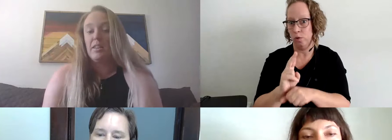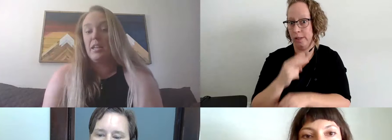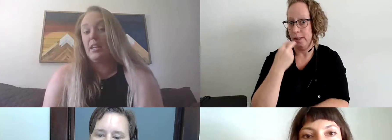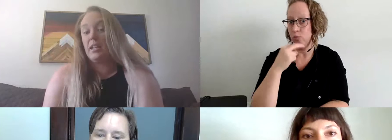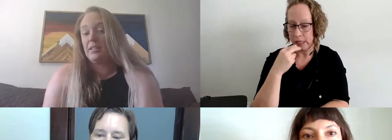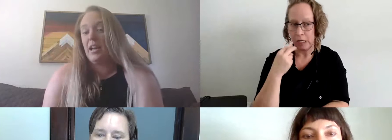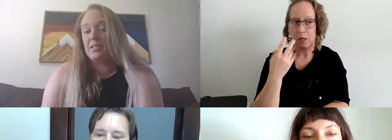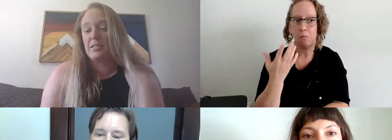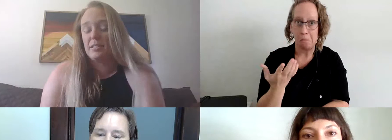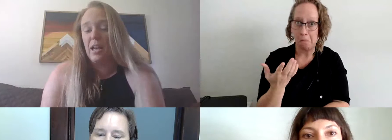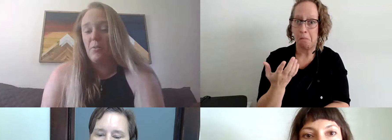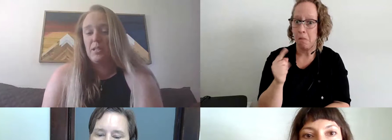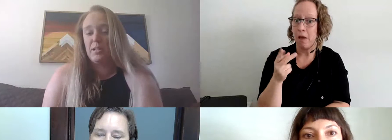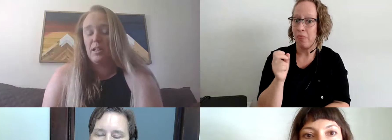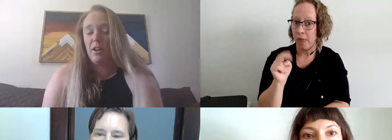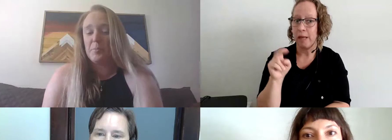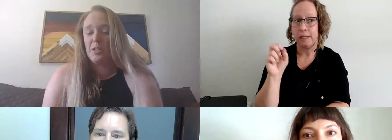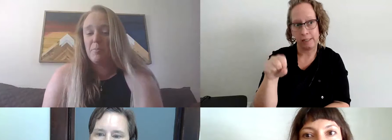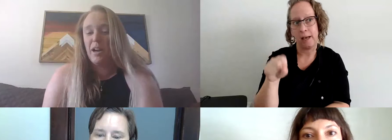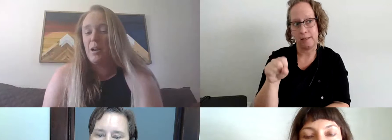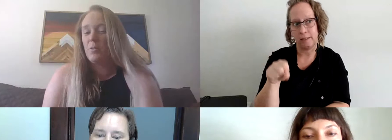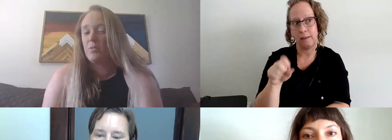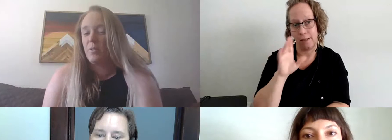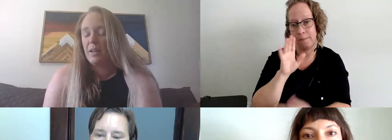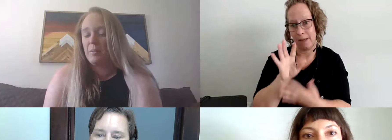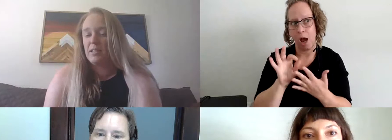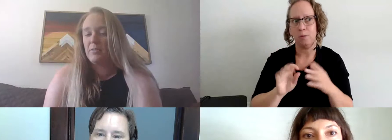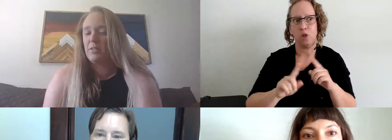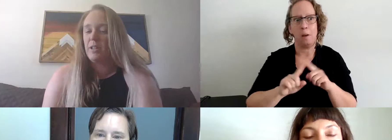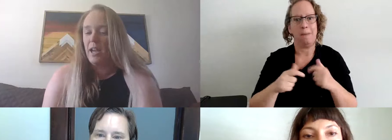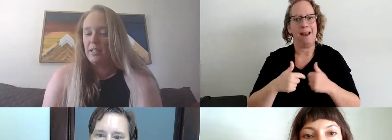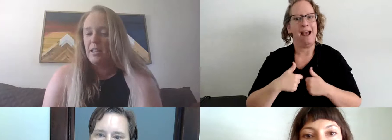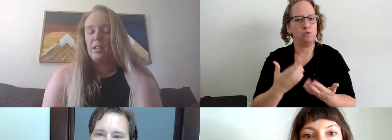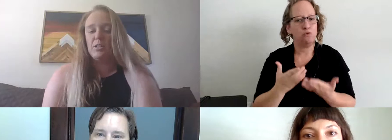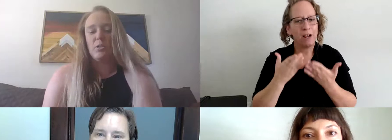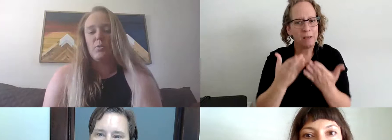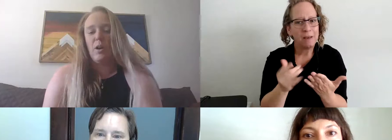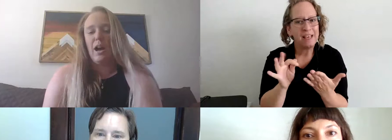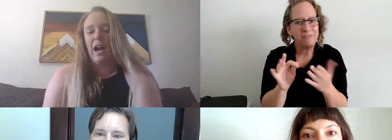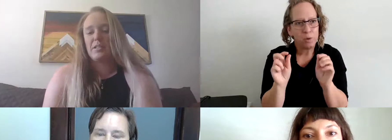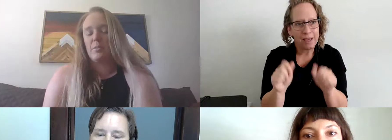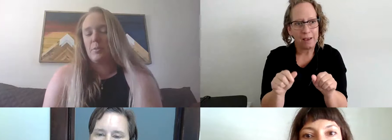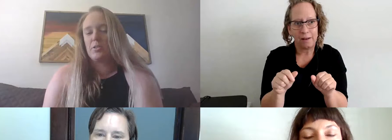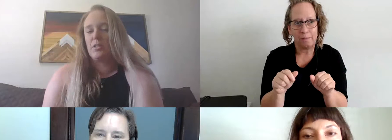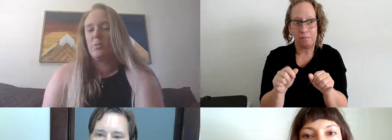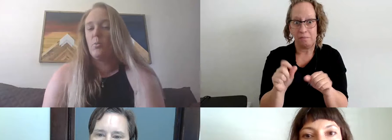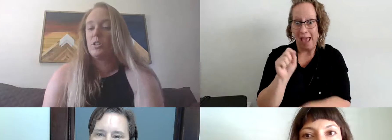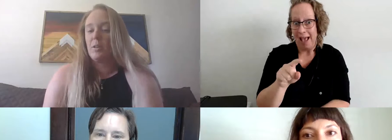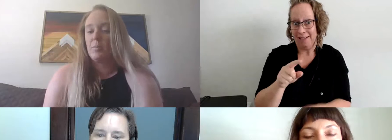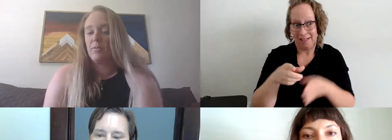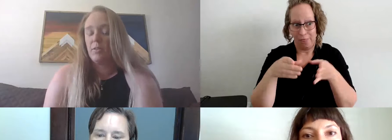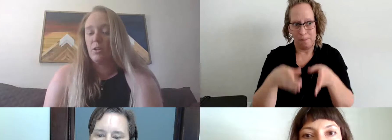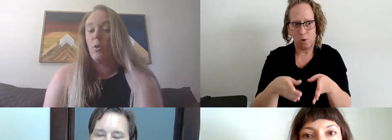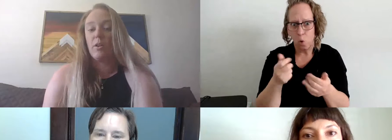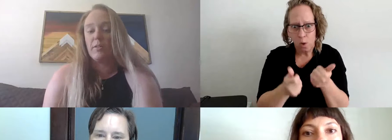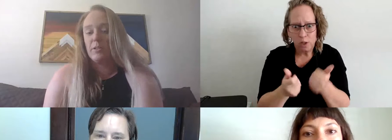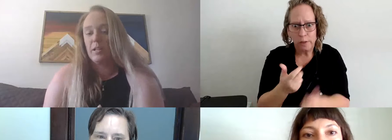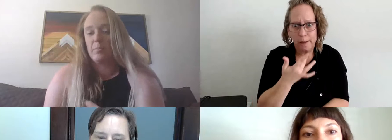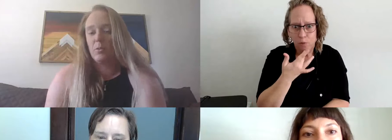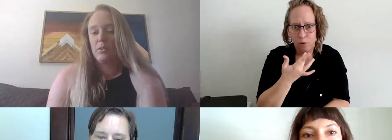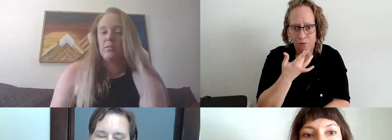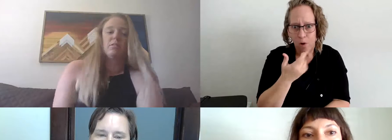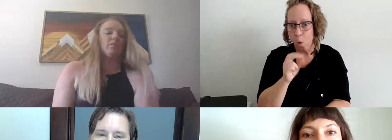reading, then yes, that would be an option. But I would recommend, if you can, to ask the person which they prefer